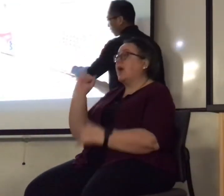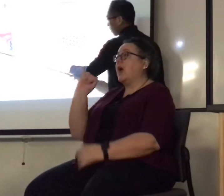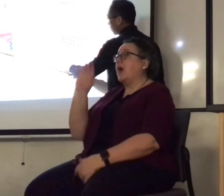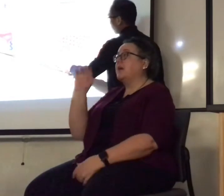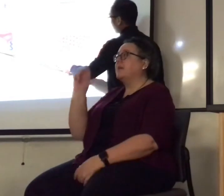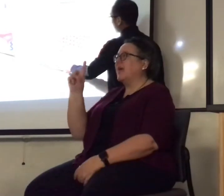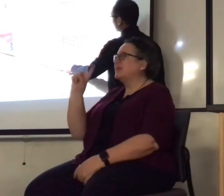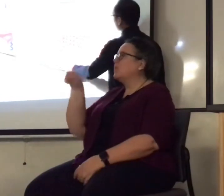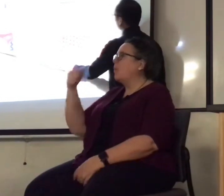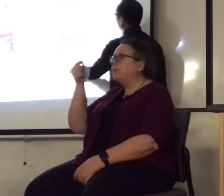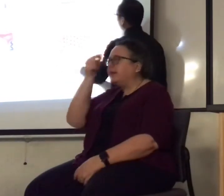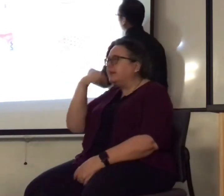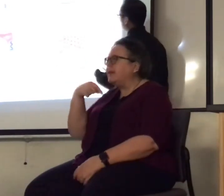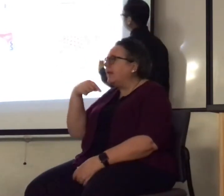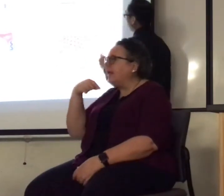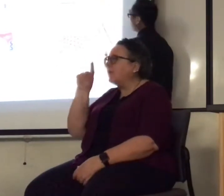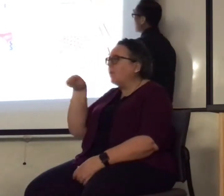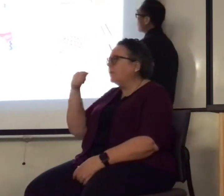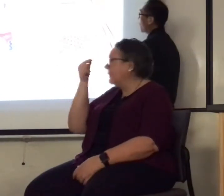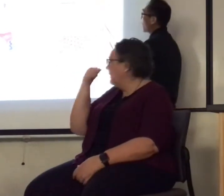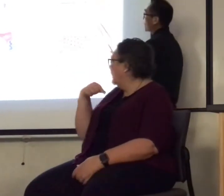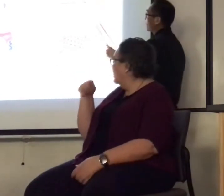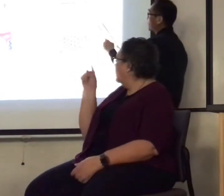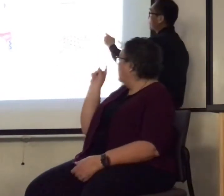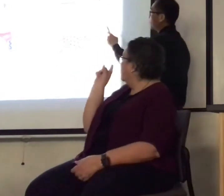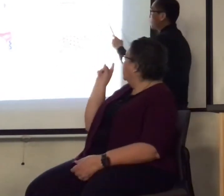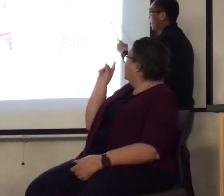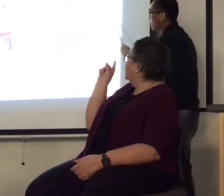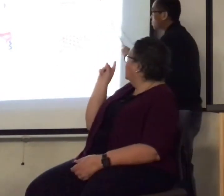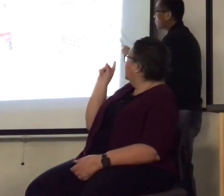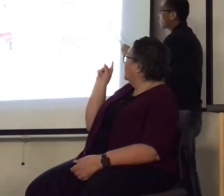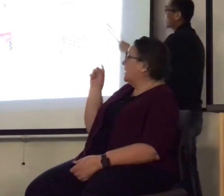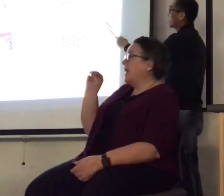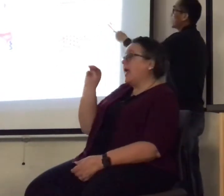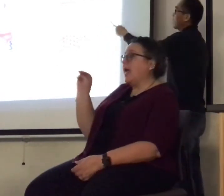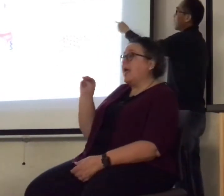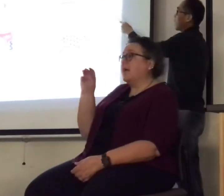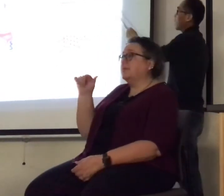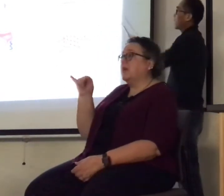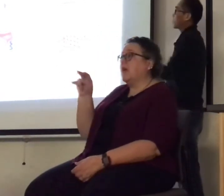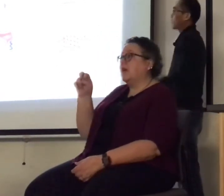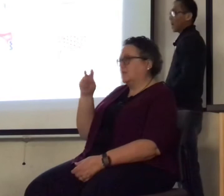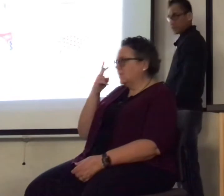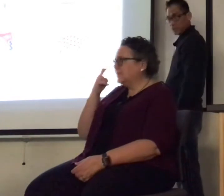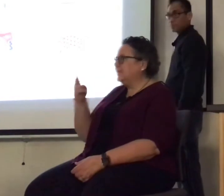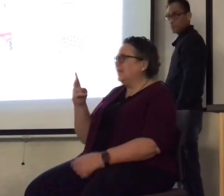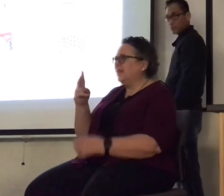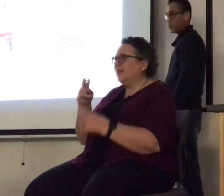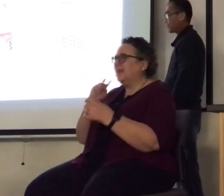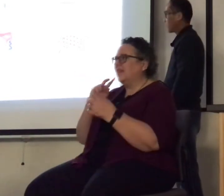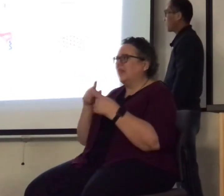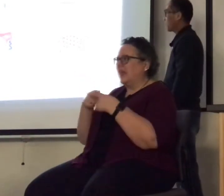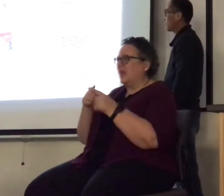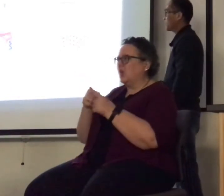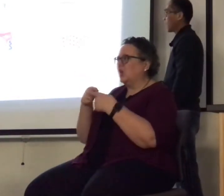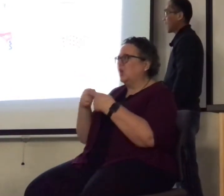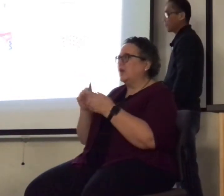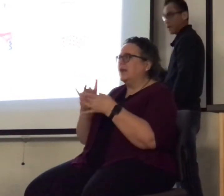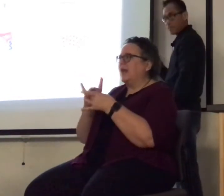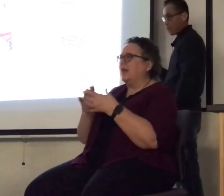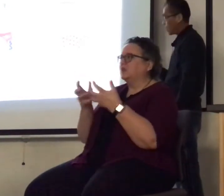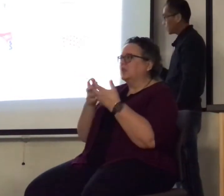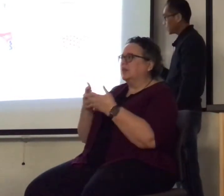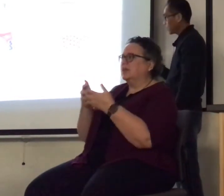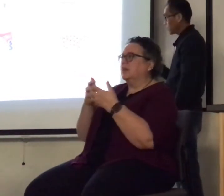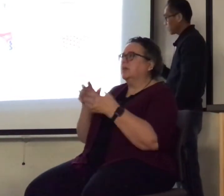that's only the thin filaments. This is right in the M line. You can see the interconnection between the thick filaments at